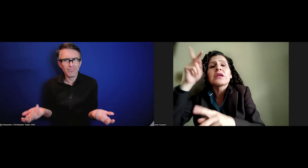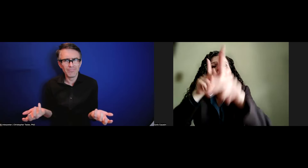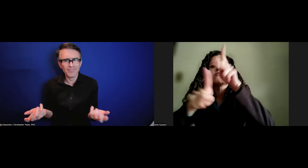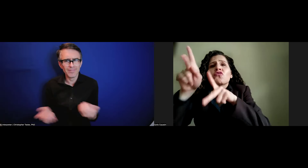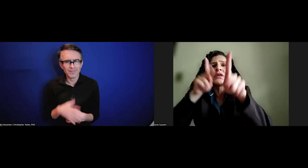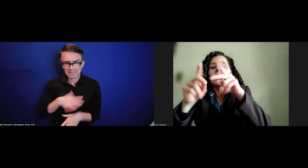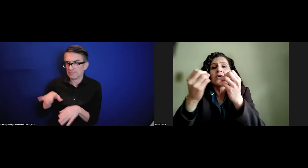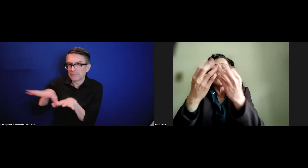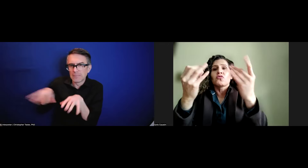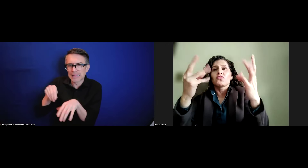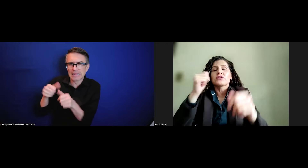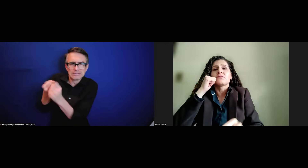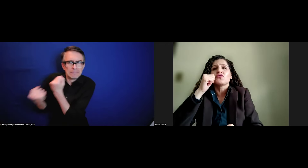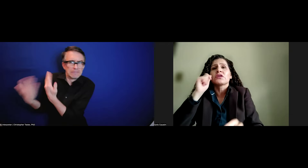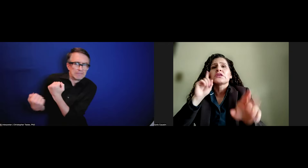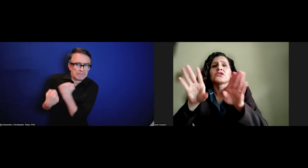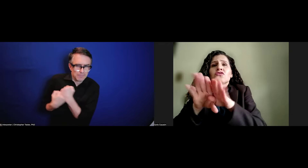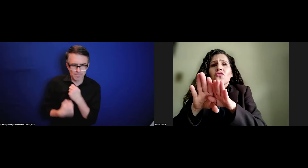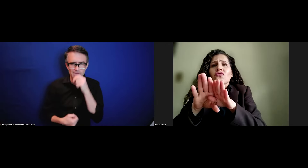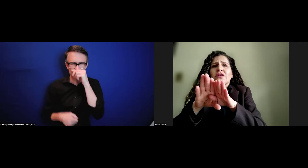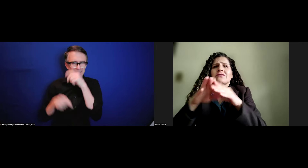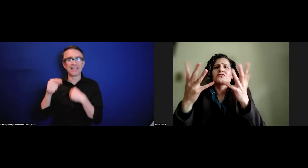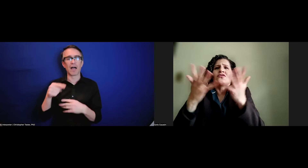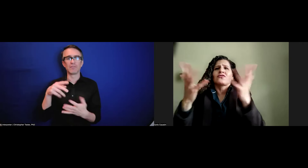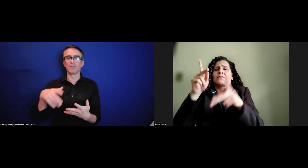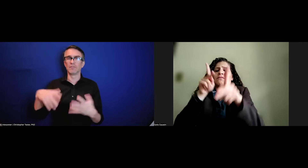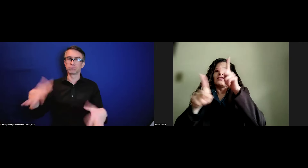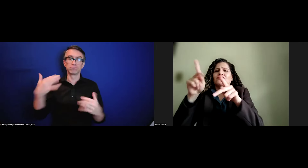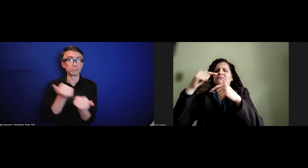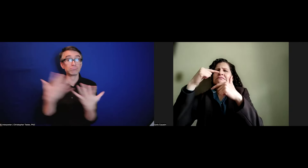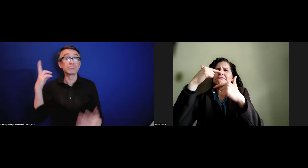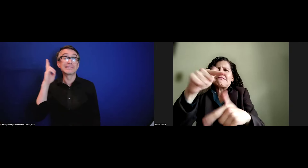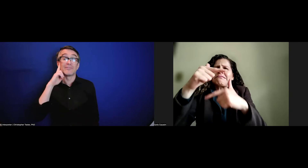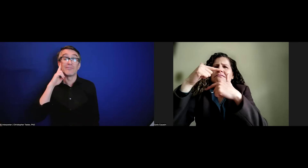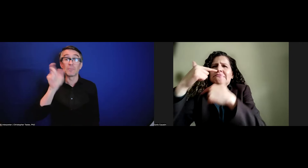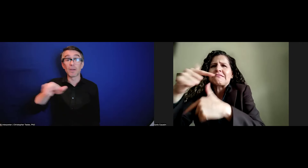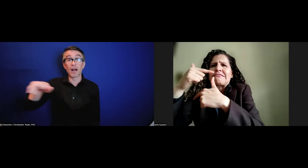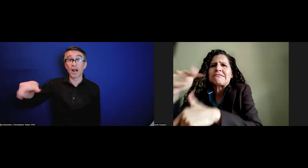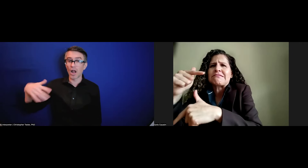algunos momentos Medical para care hacerlo with y accessibility, acceder al to that is servicio de added the salud. cost. Muchas mujeres sordas